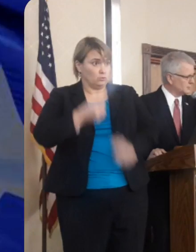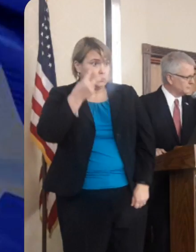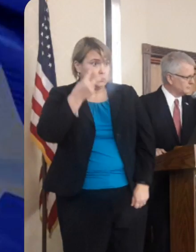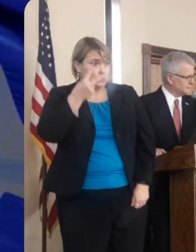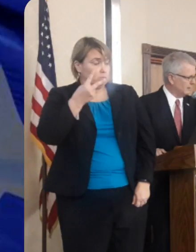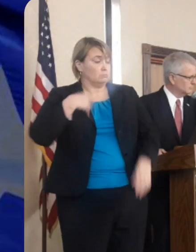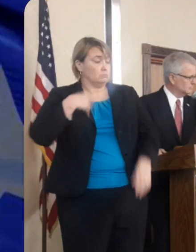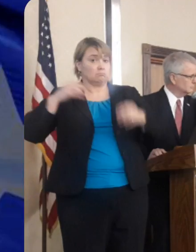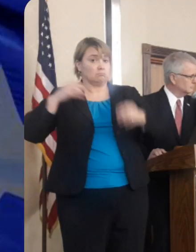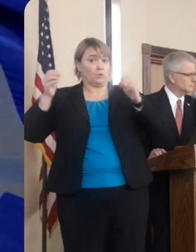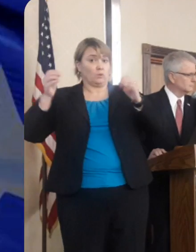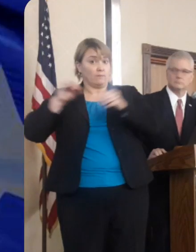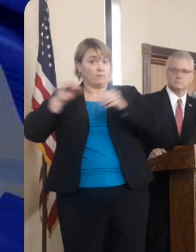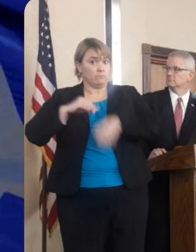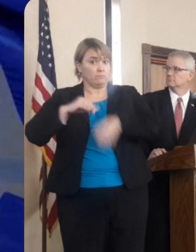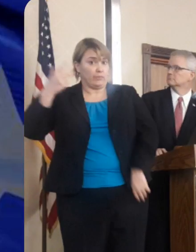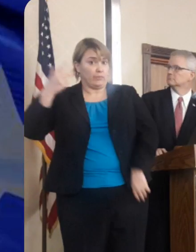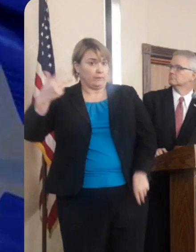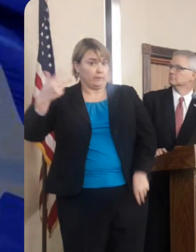now.